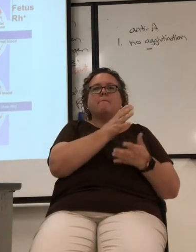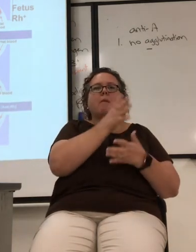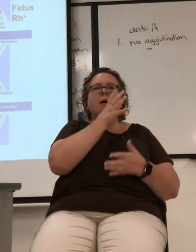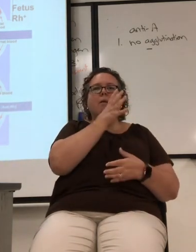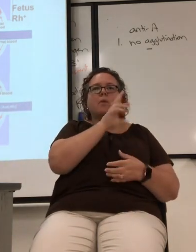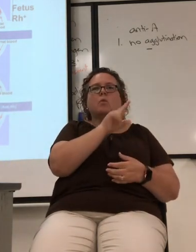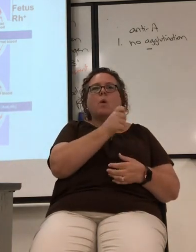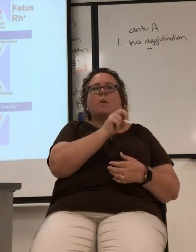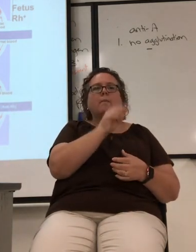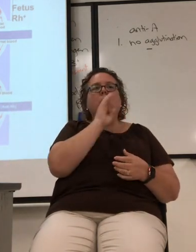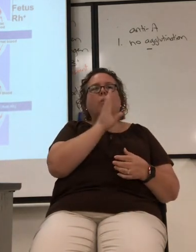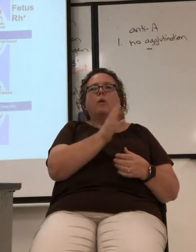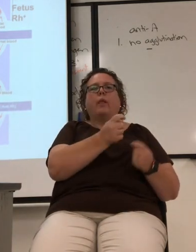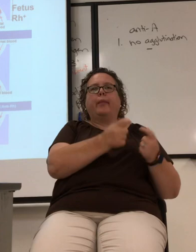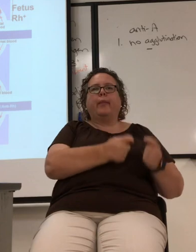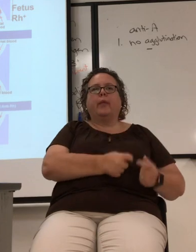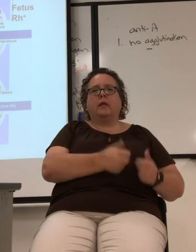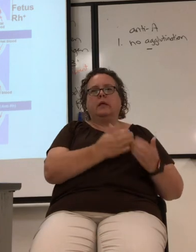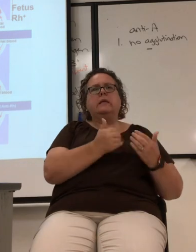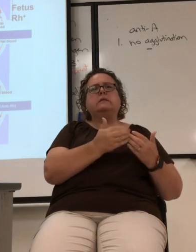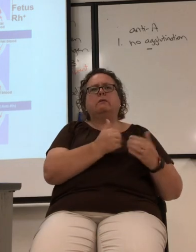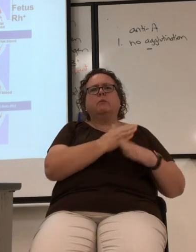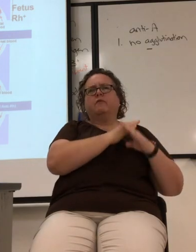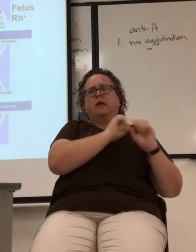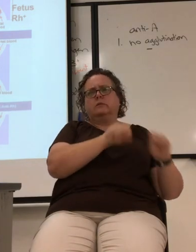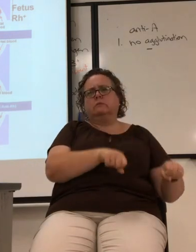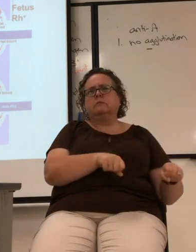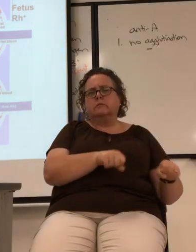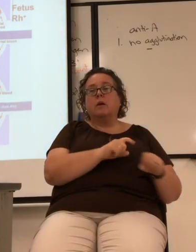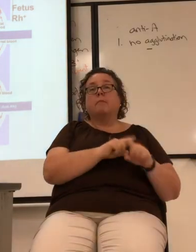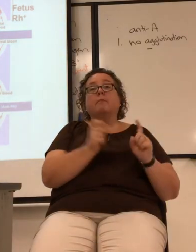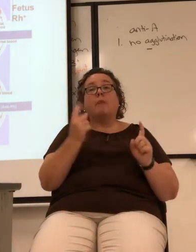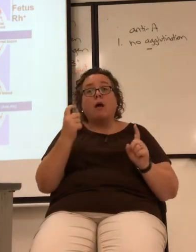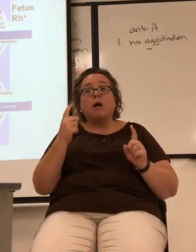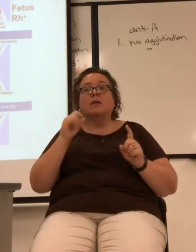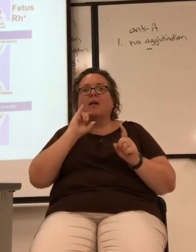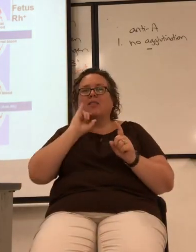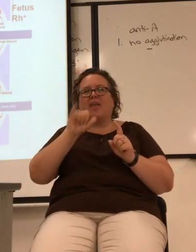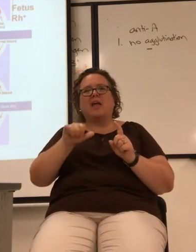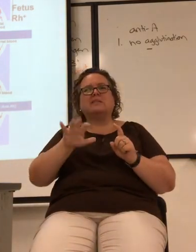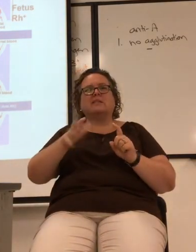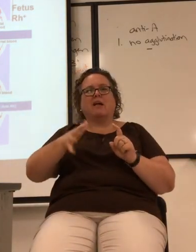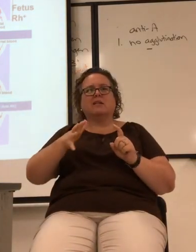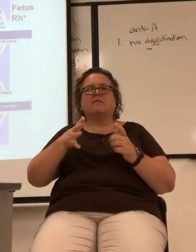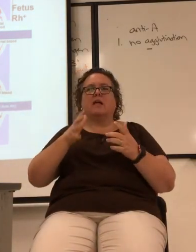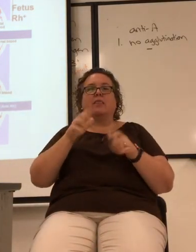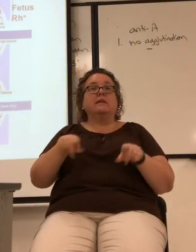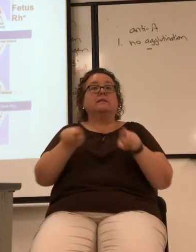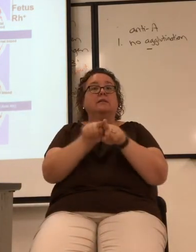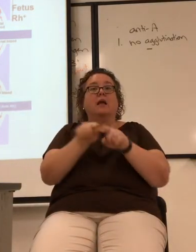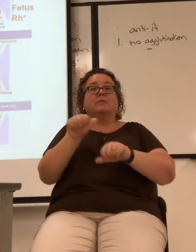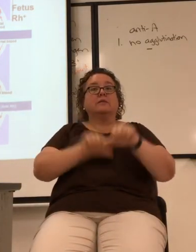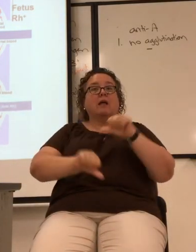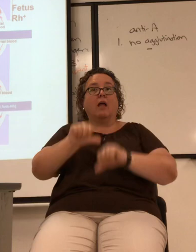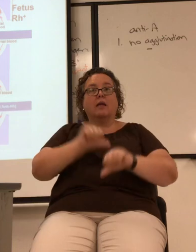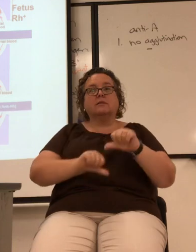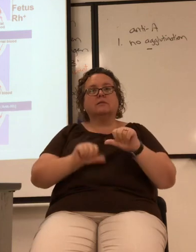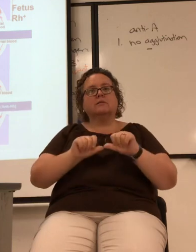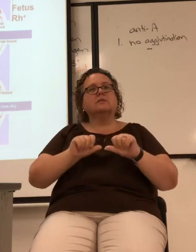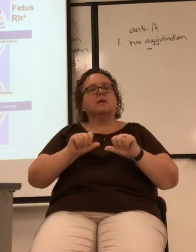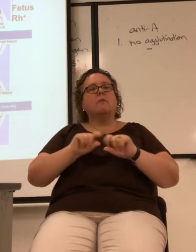it all out of there, and it's easily preventable. But this is kind of the same science here,